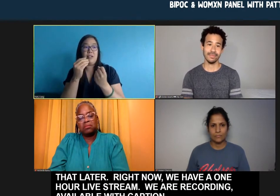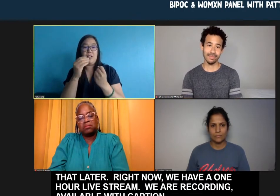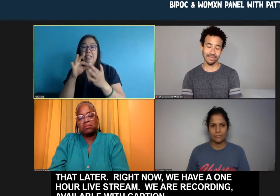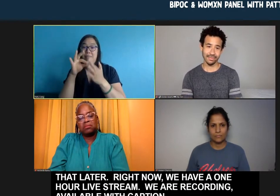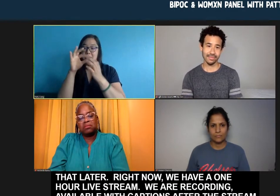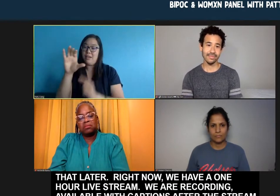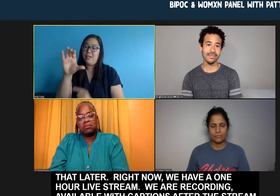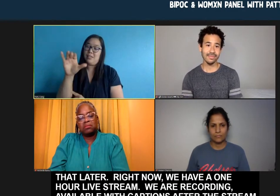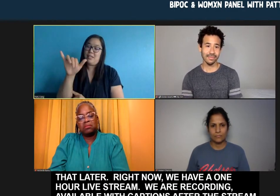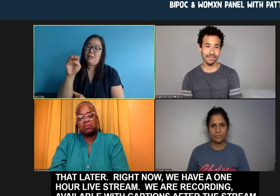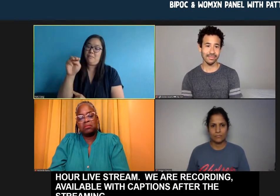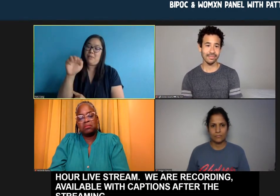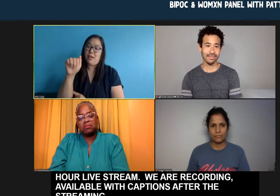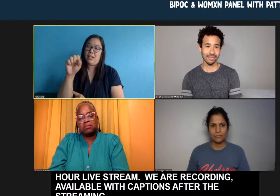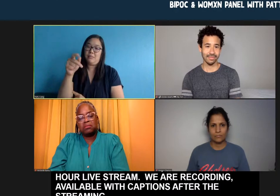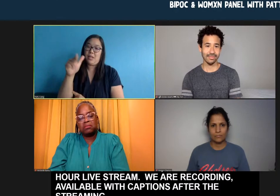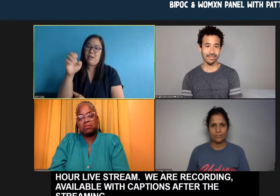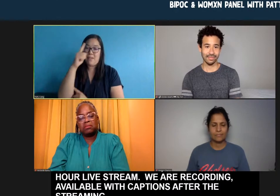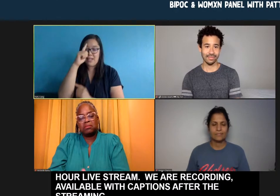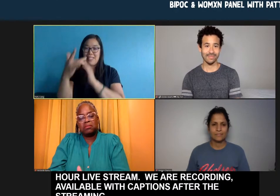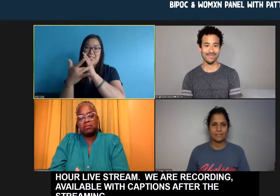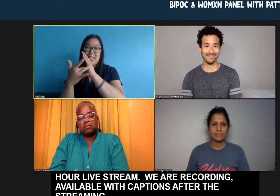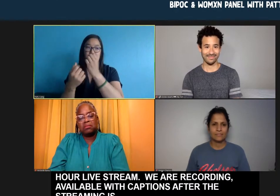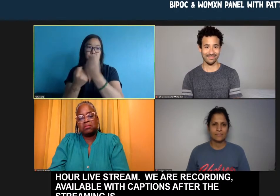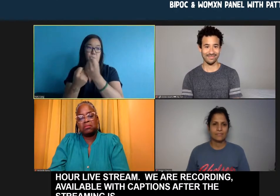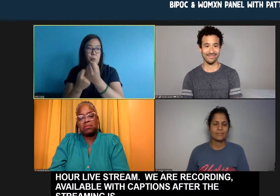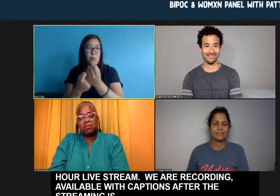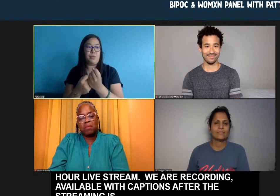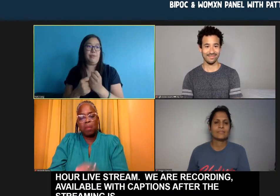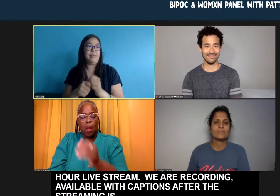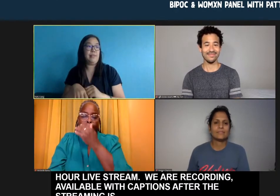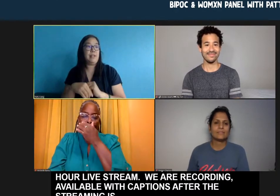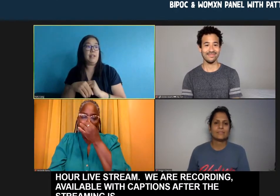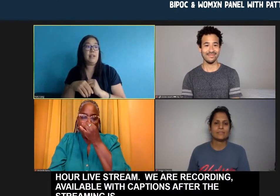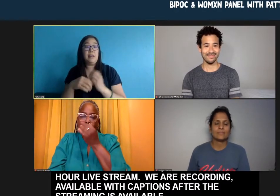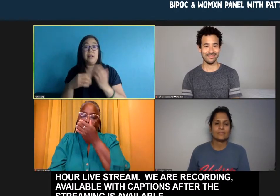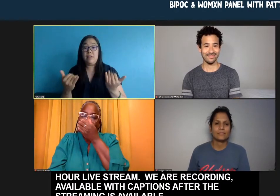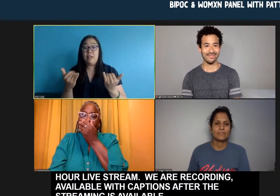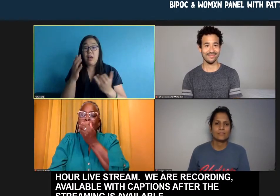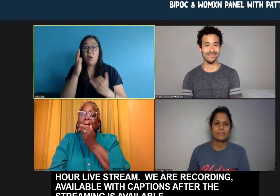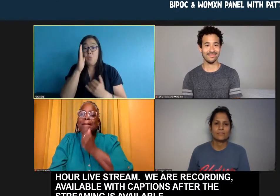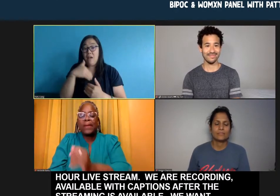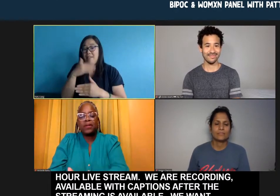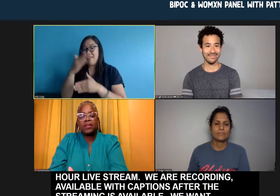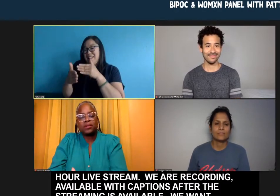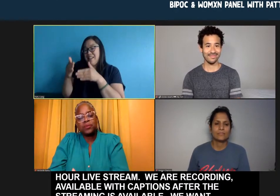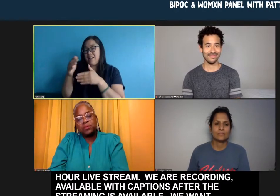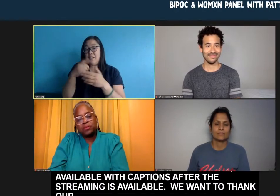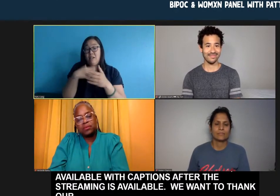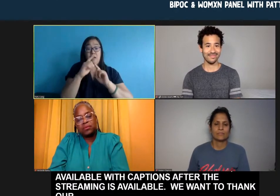our sponsors, especially Cement Space for their technical support. And right now we'll